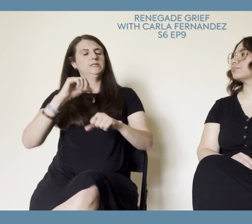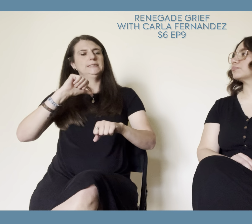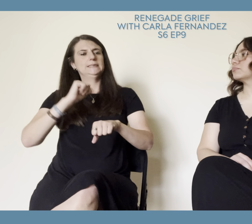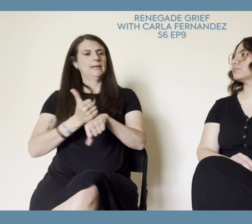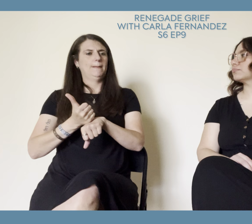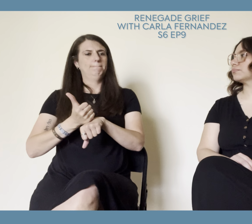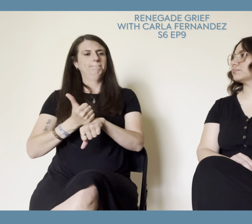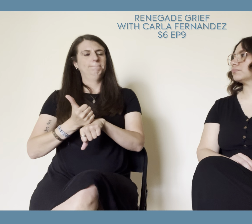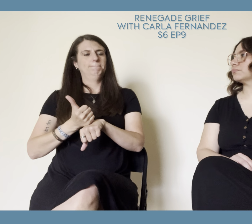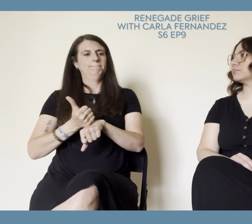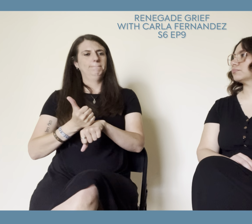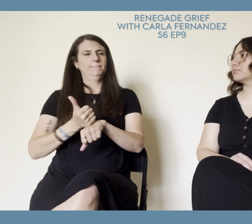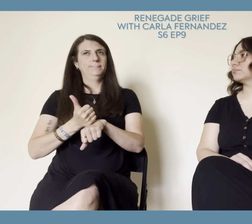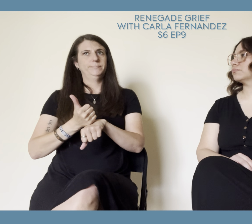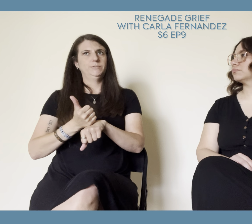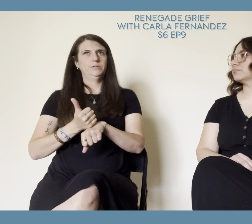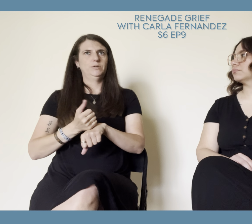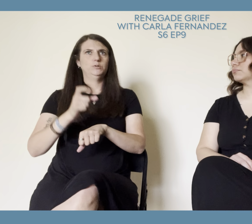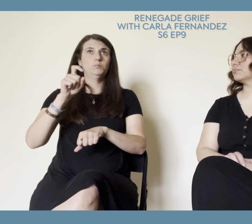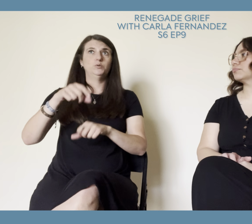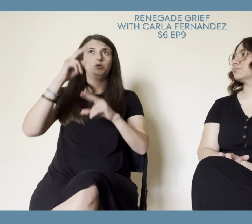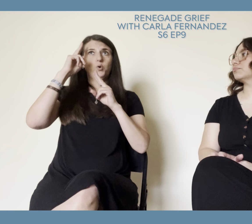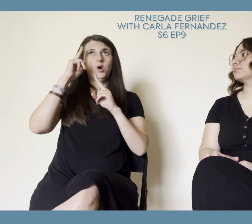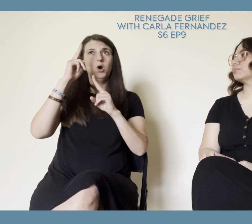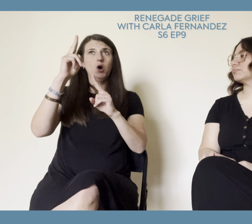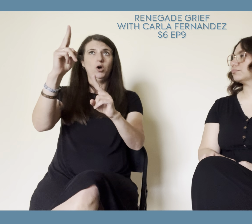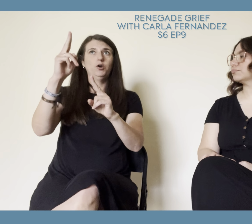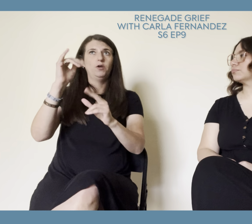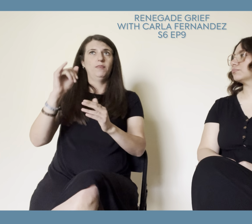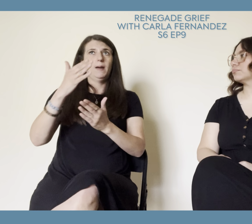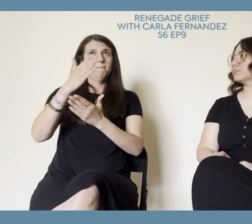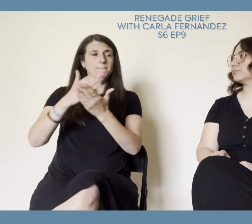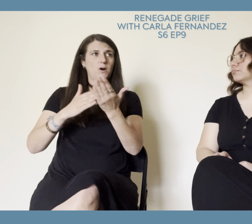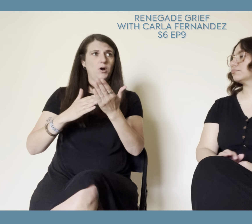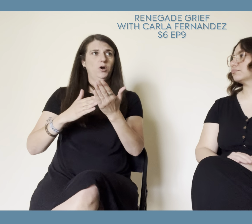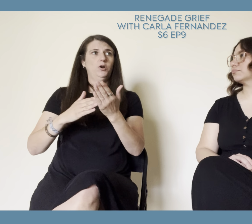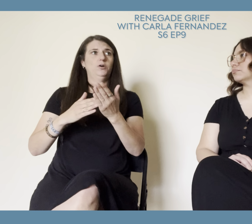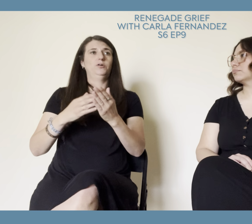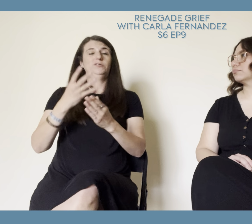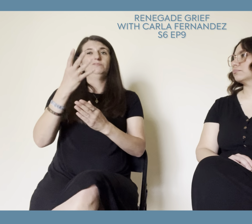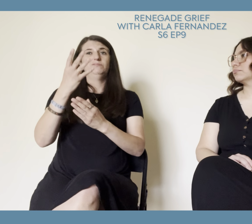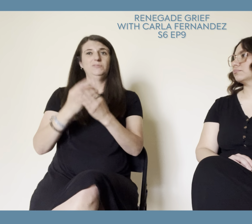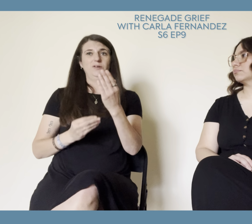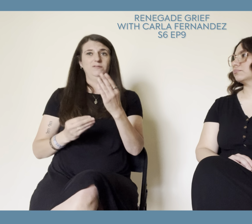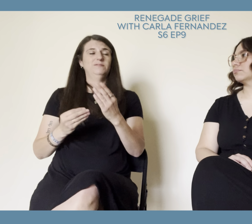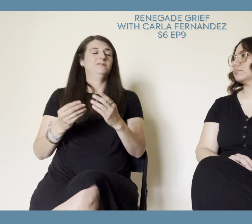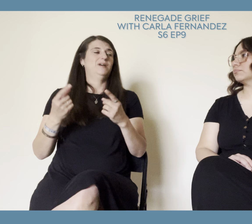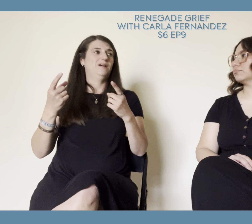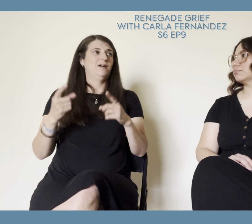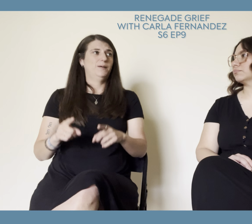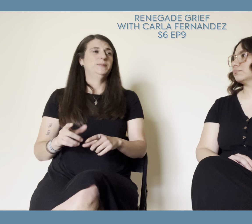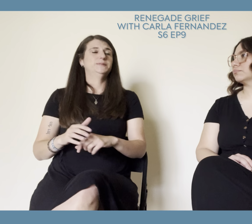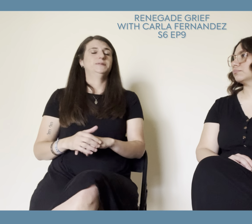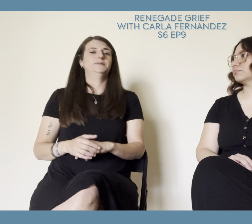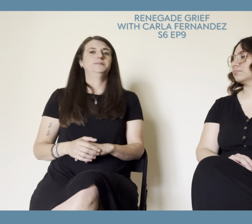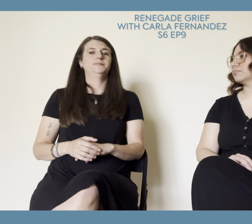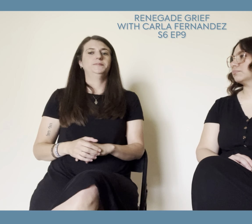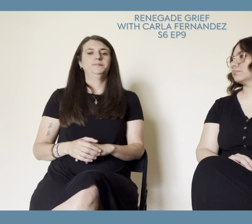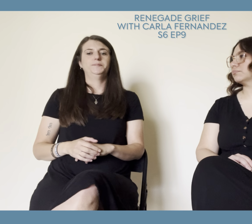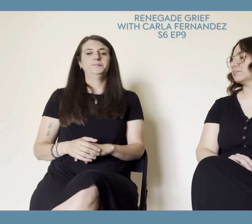to honor the major rite of passage logistical nightmare that someone dying can often be, and the ways in which like